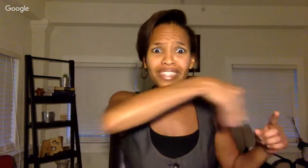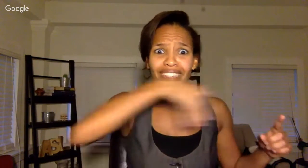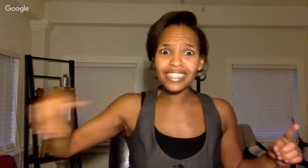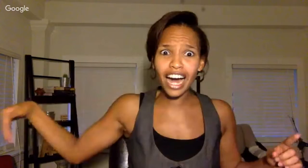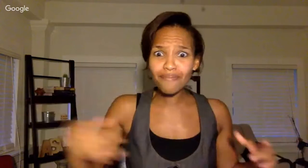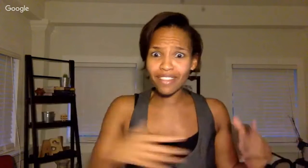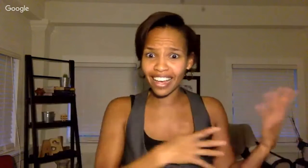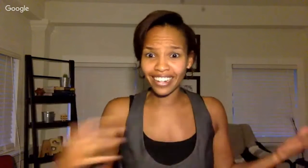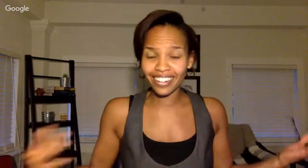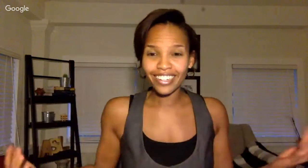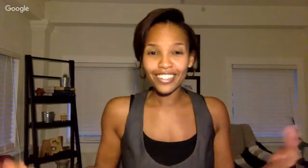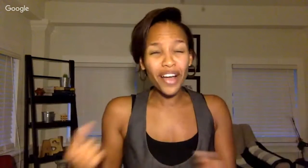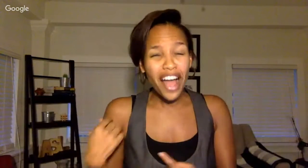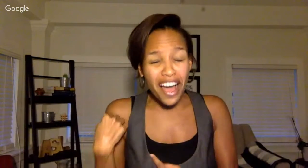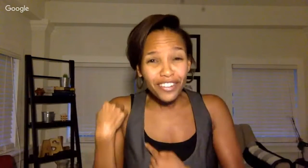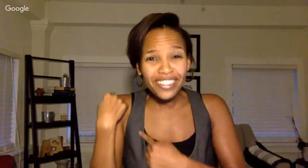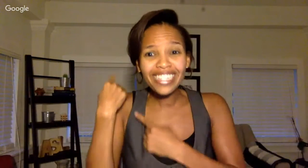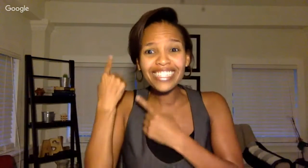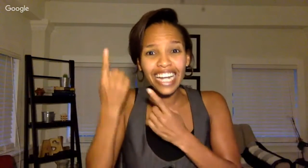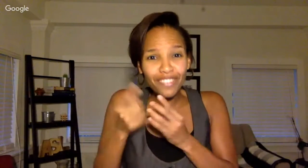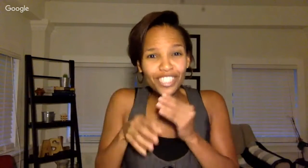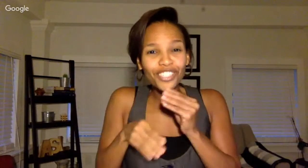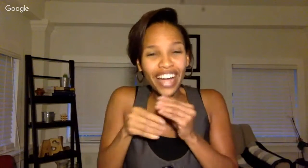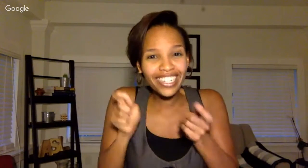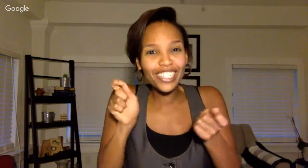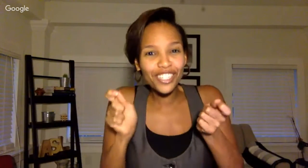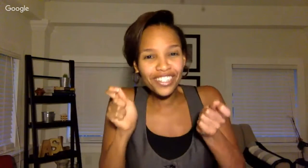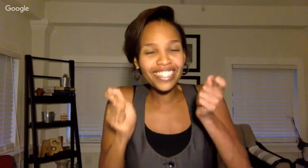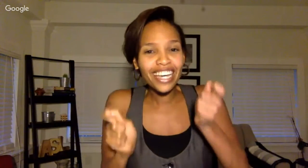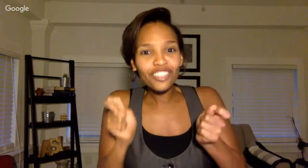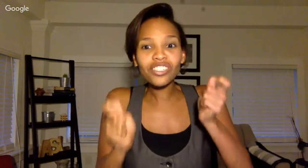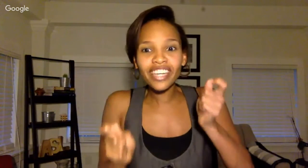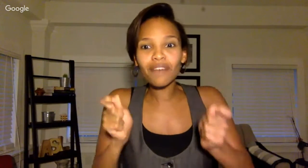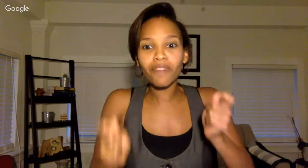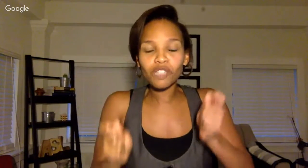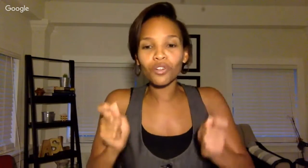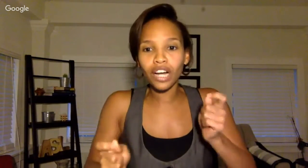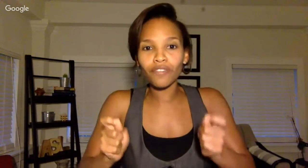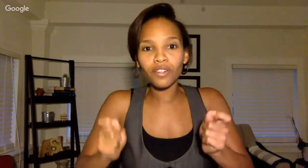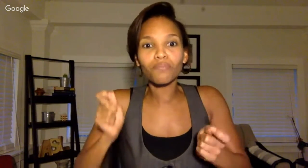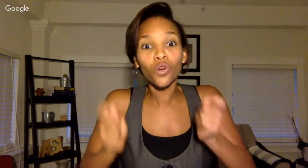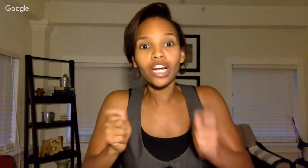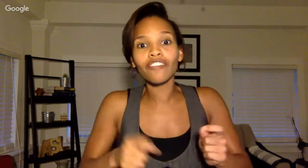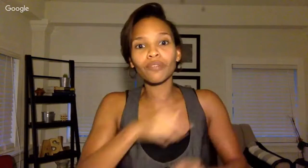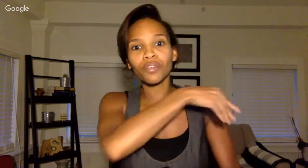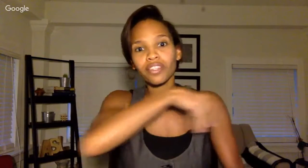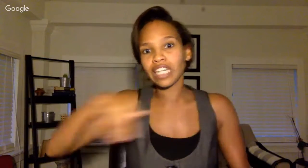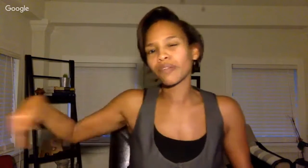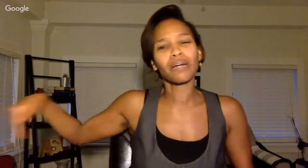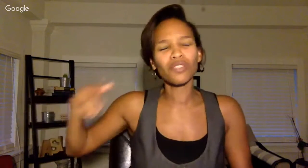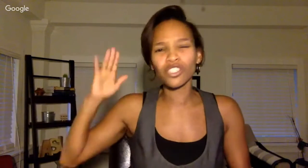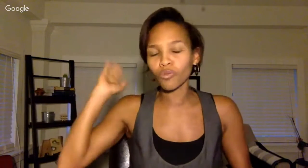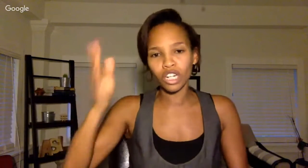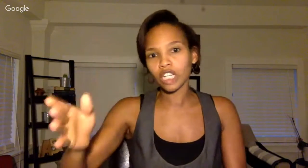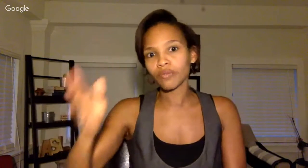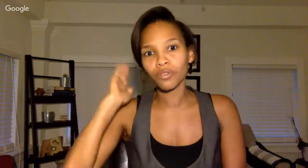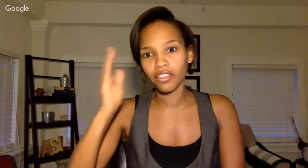this timeline? So ever since then, I've been trying to just to get much more comfortable with this timeline, but I'm still more comfortable with this